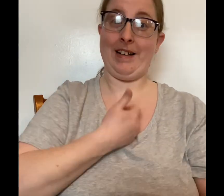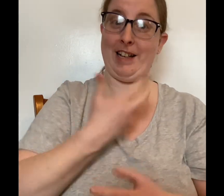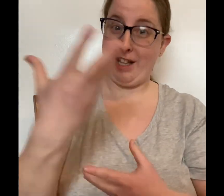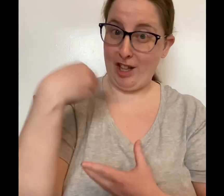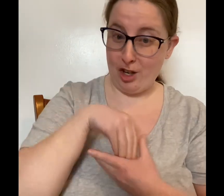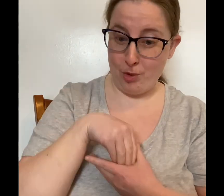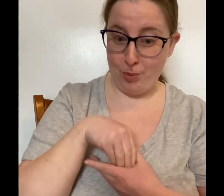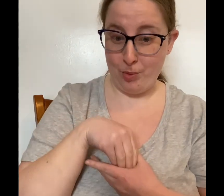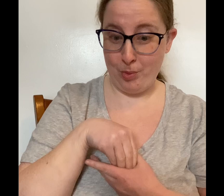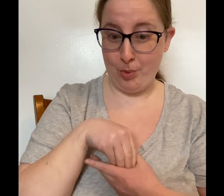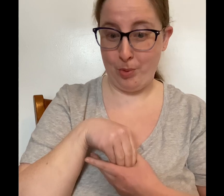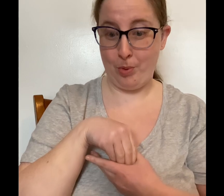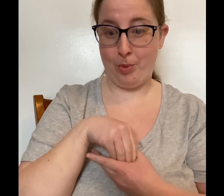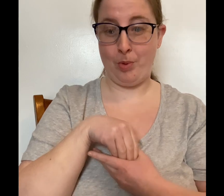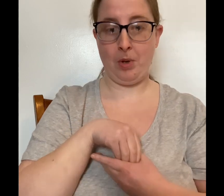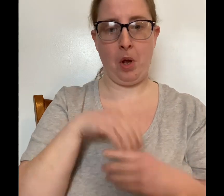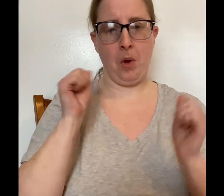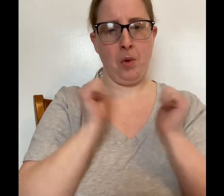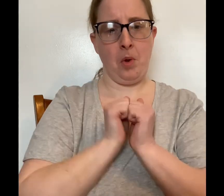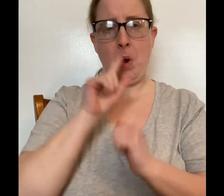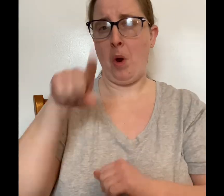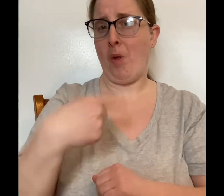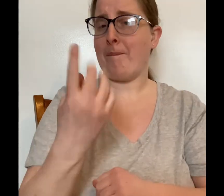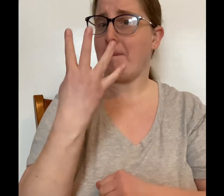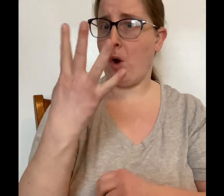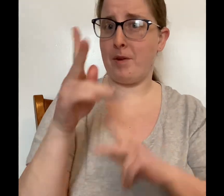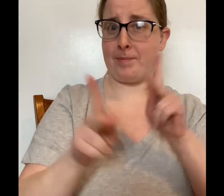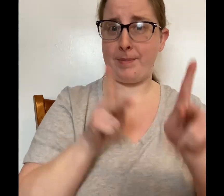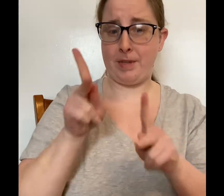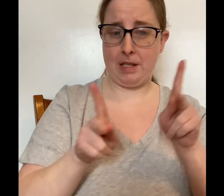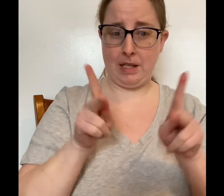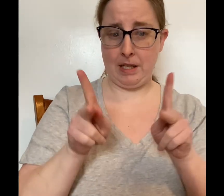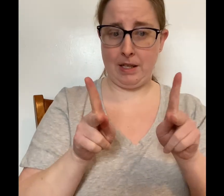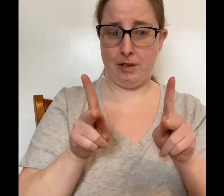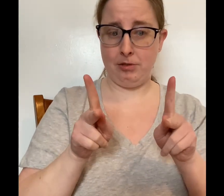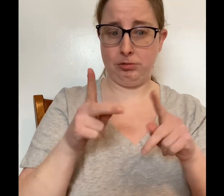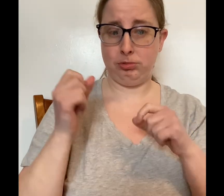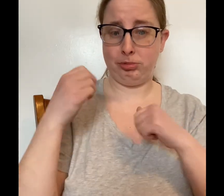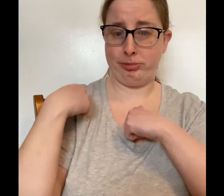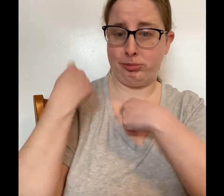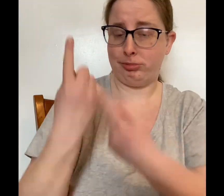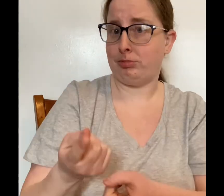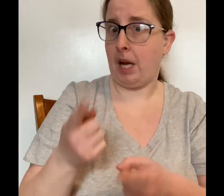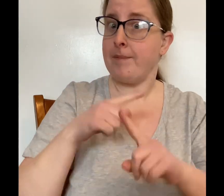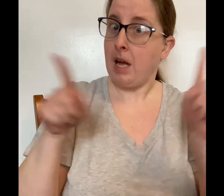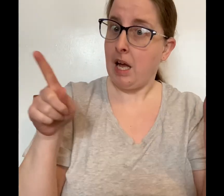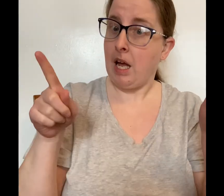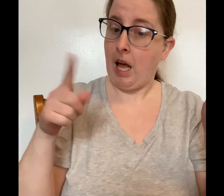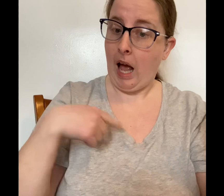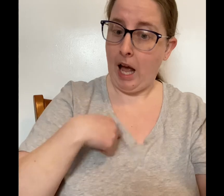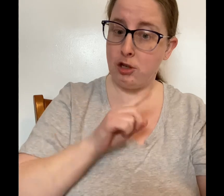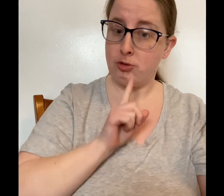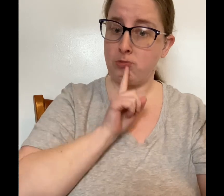myself, included with only 4 people so far. But I really,